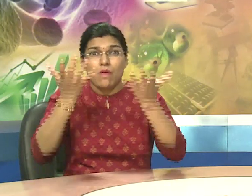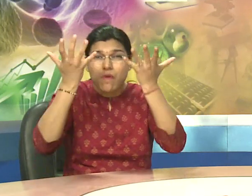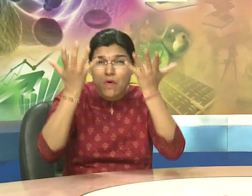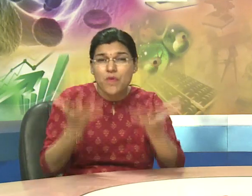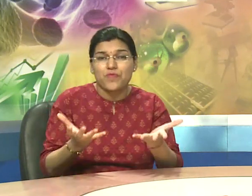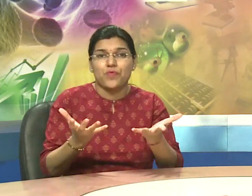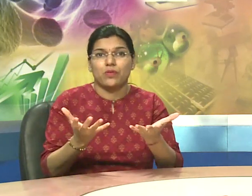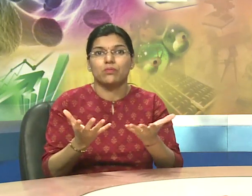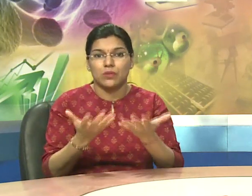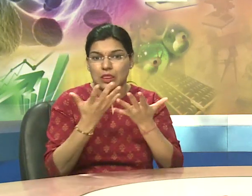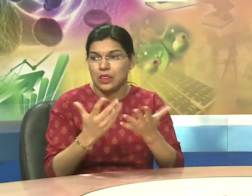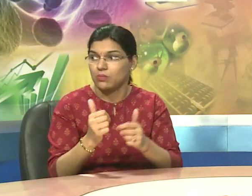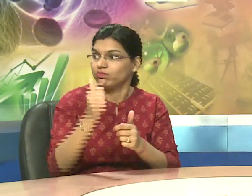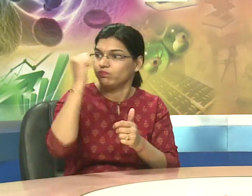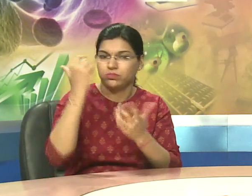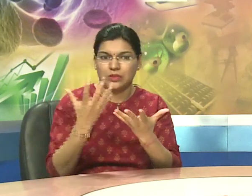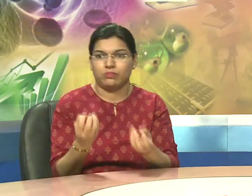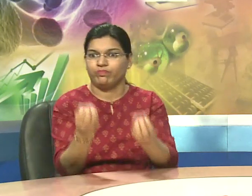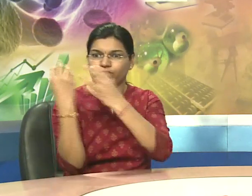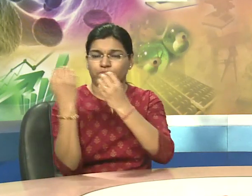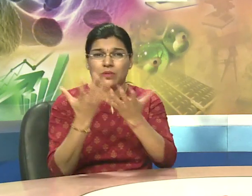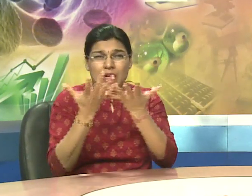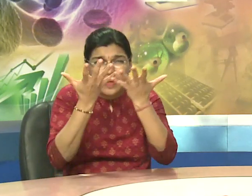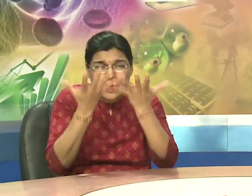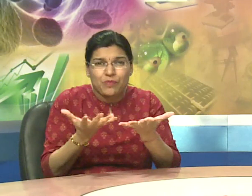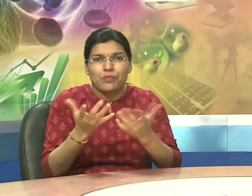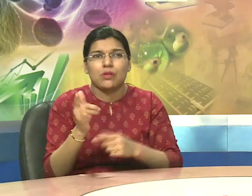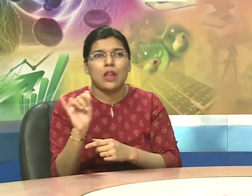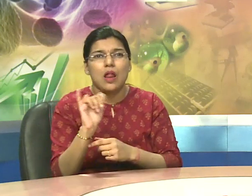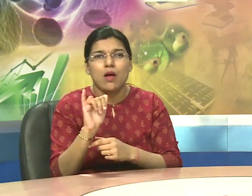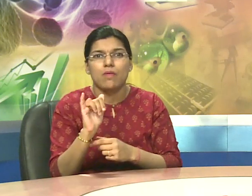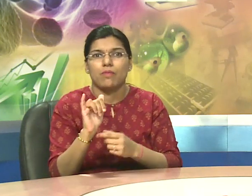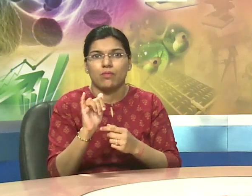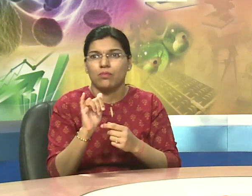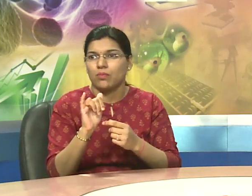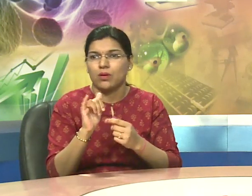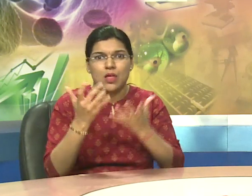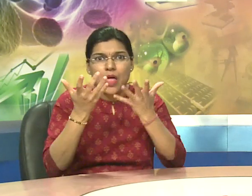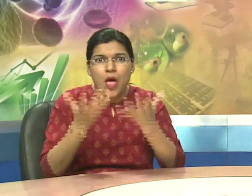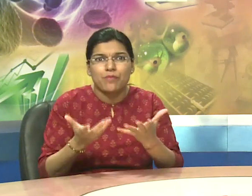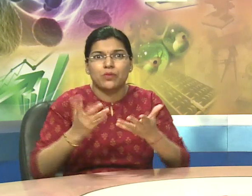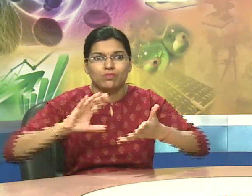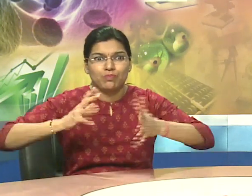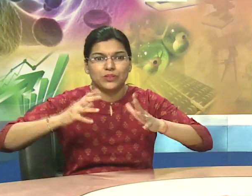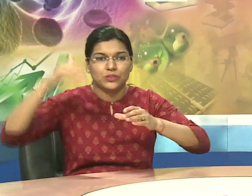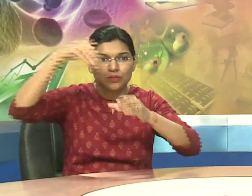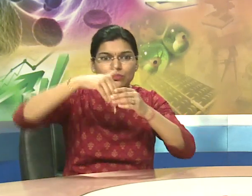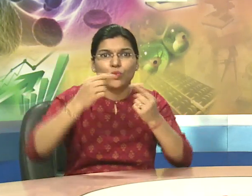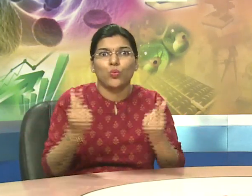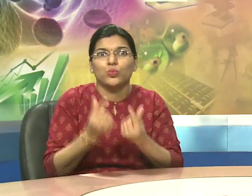barges, the big and heavy boats which carries heavy goods,